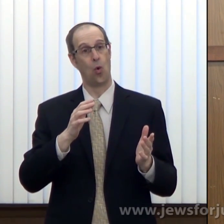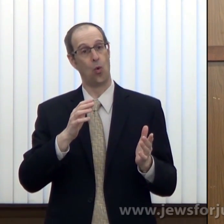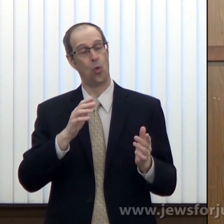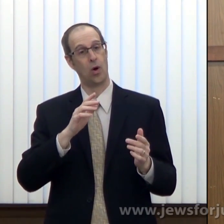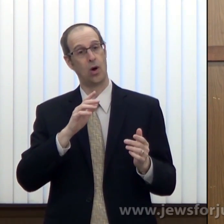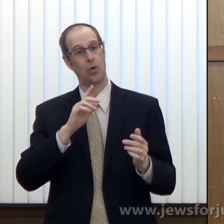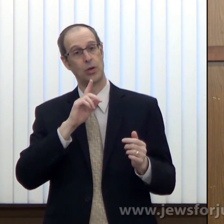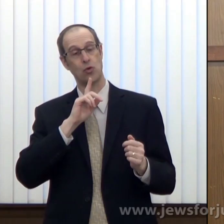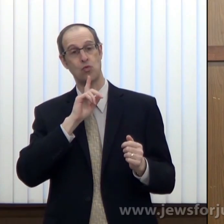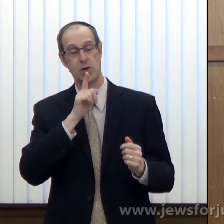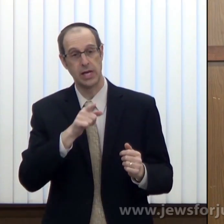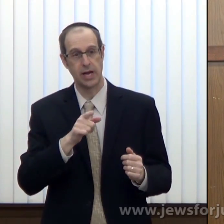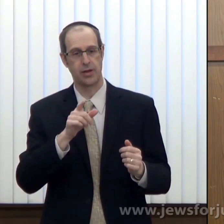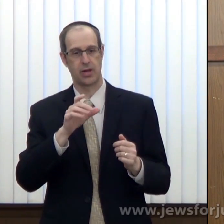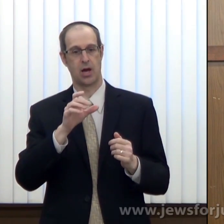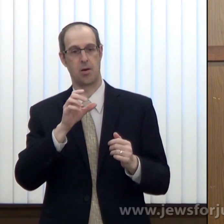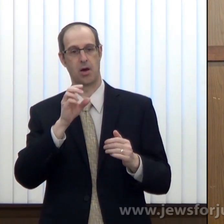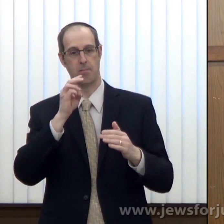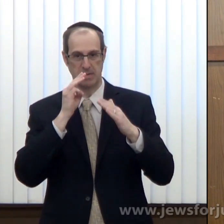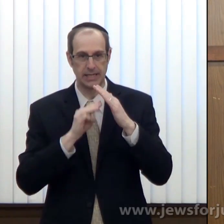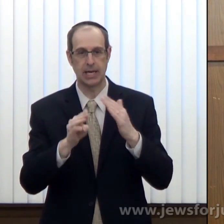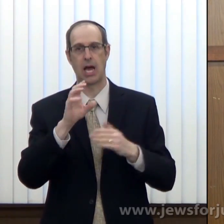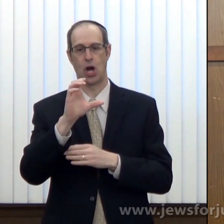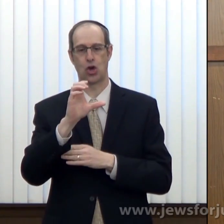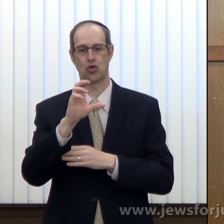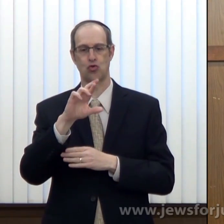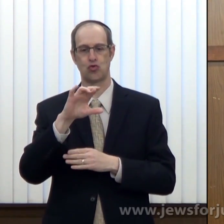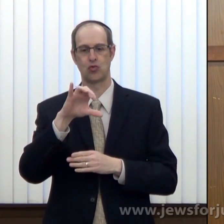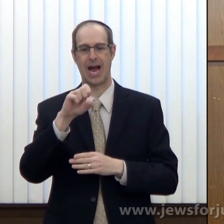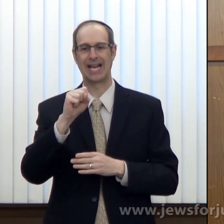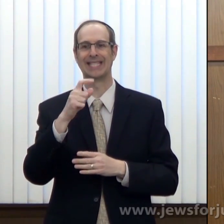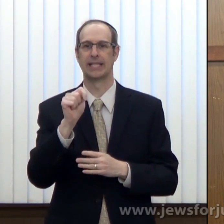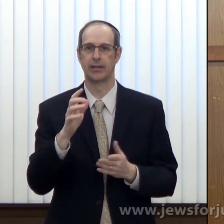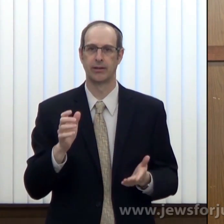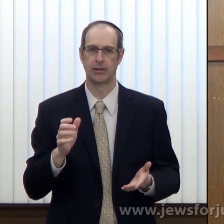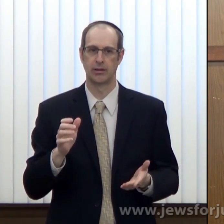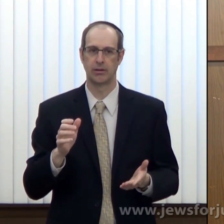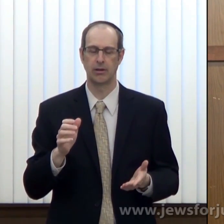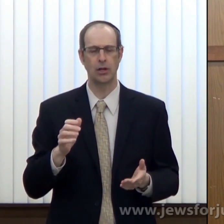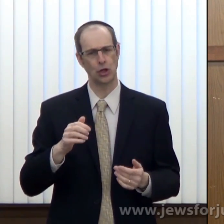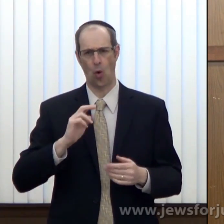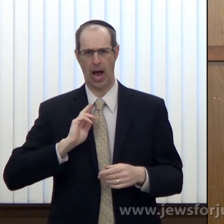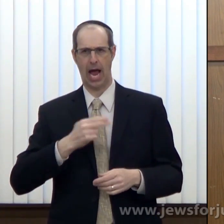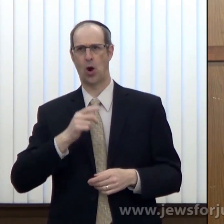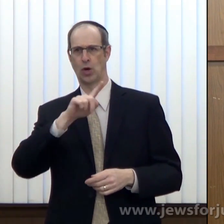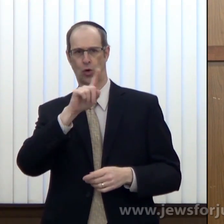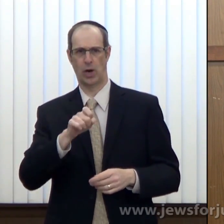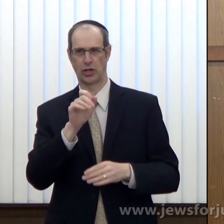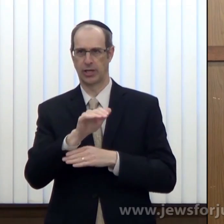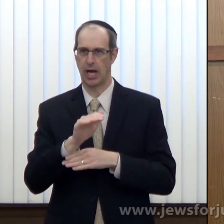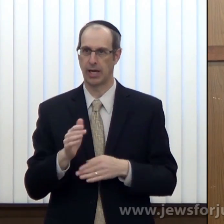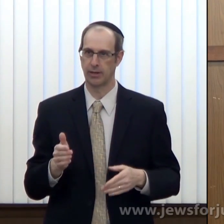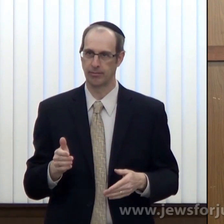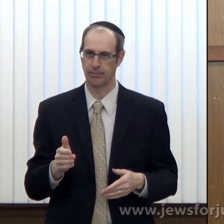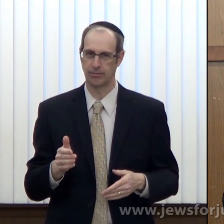meaning Jesus was the Messiah. Our question tonight is going to be,